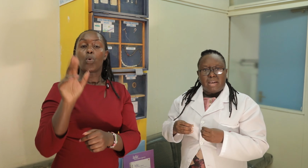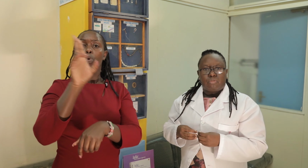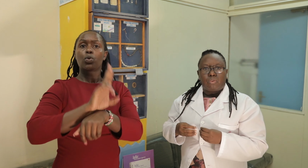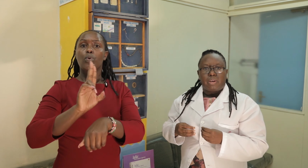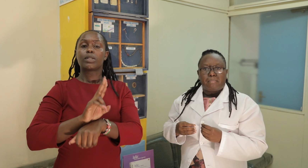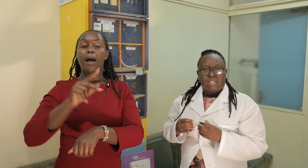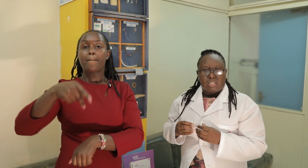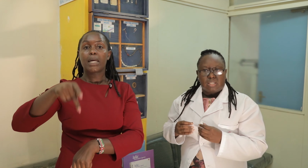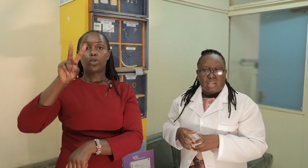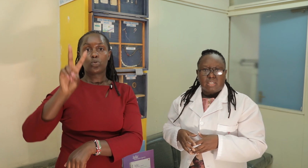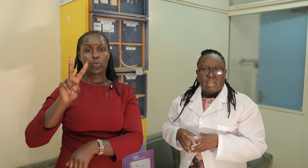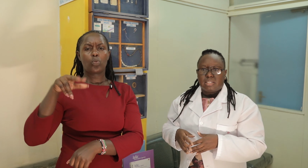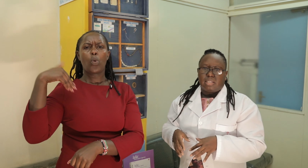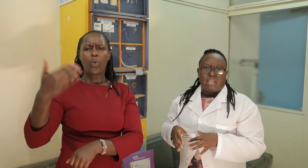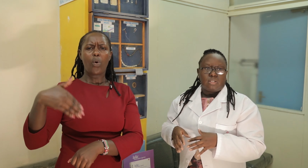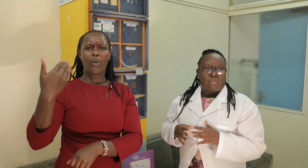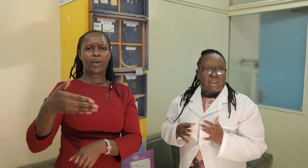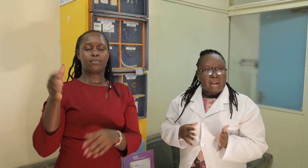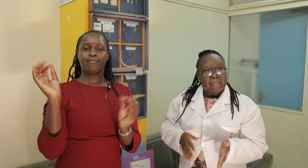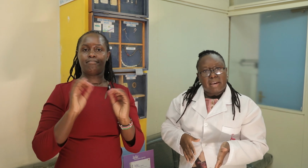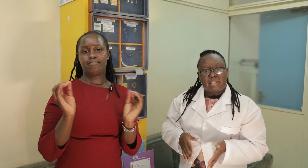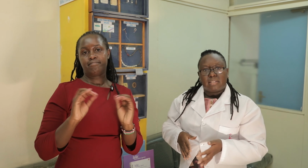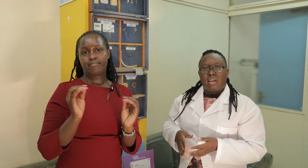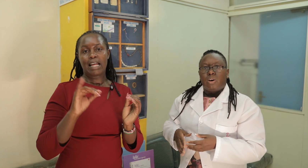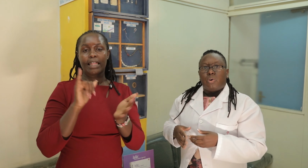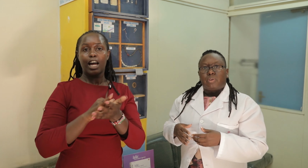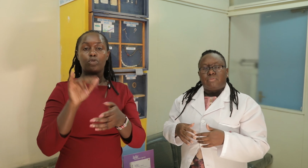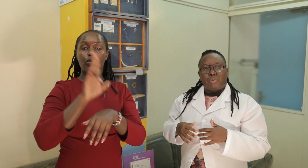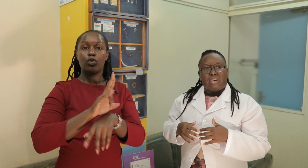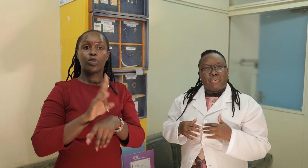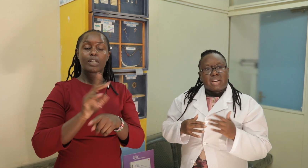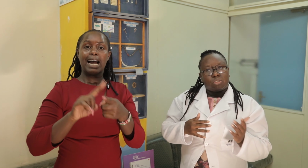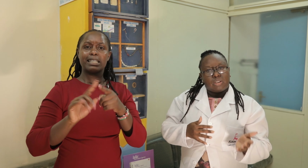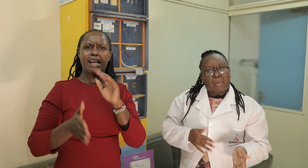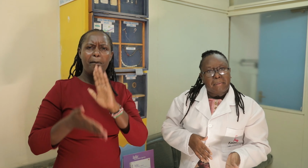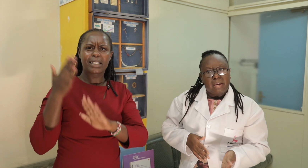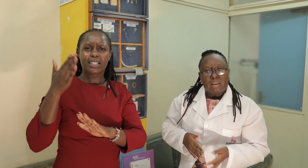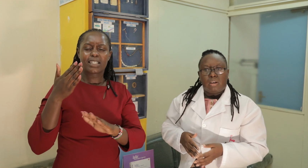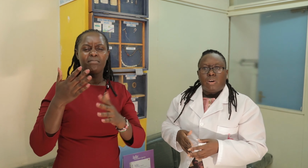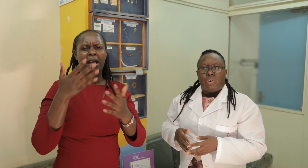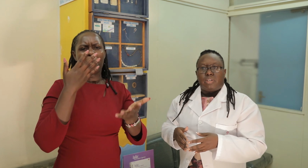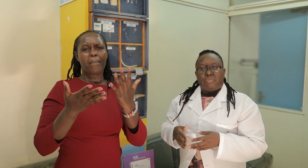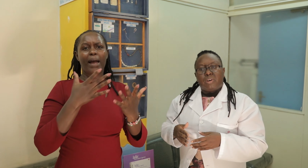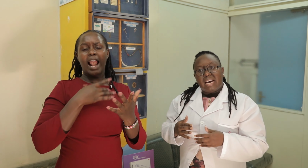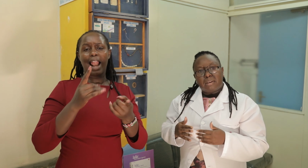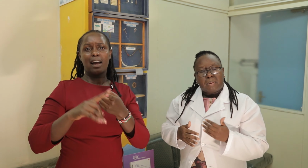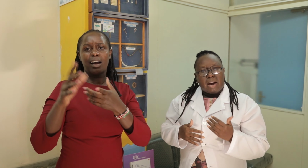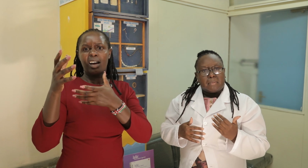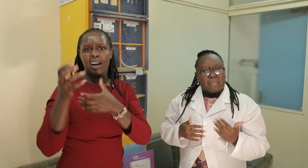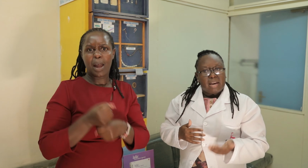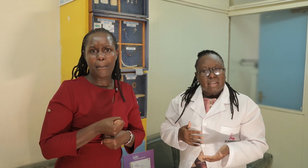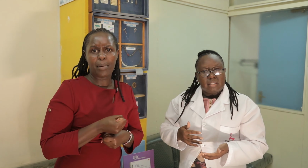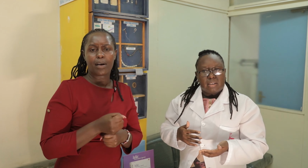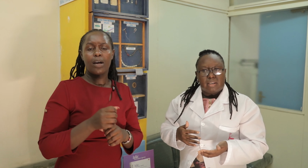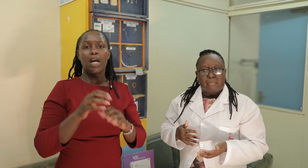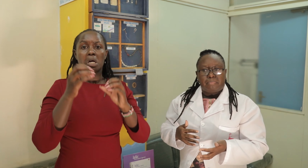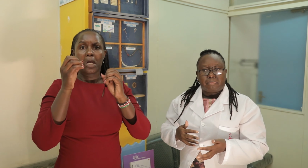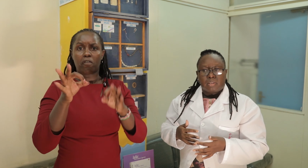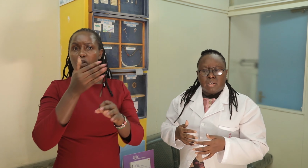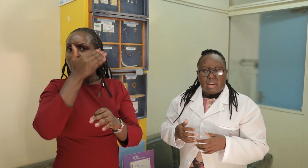only meant for emergency cases, in case of a rape case, or if you had forgotten your pill, or if you had